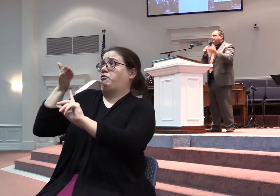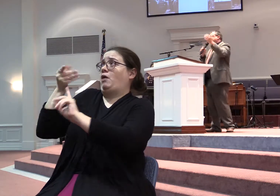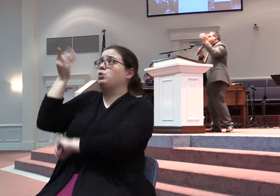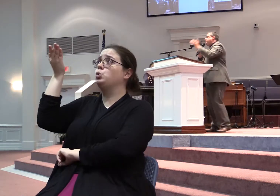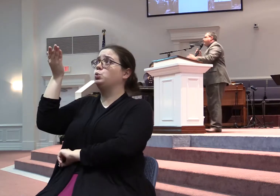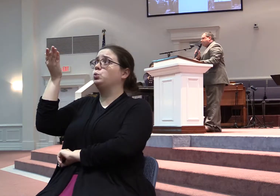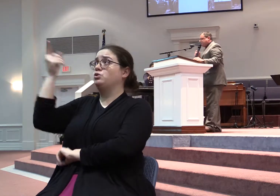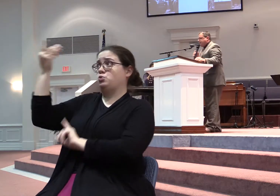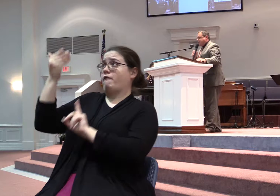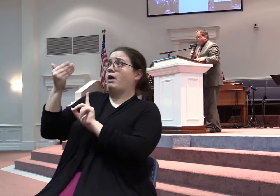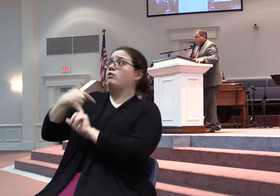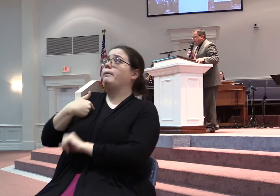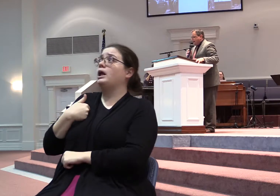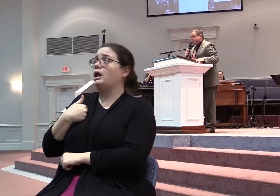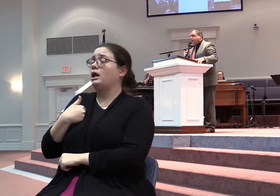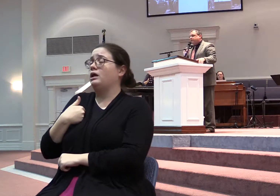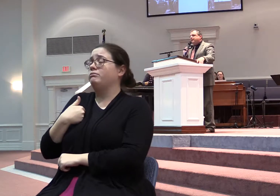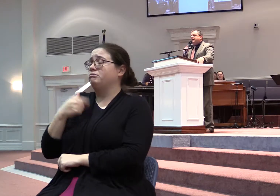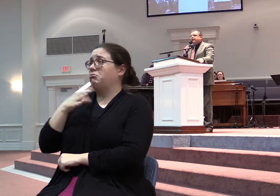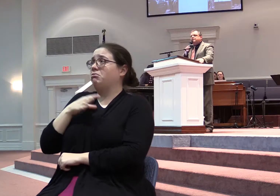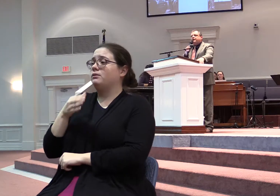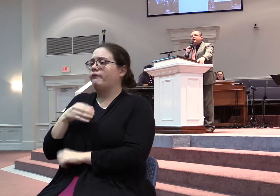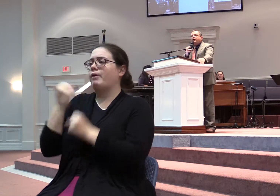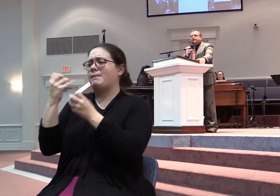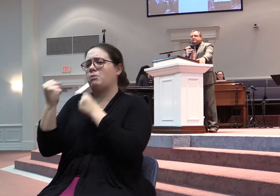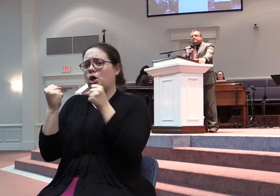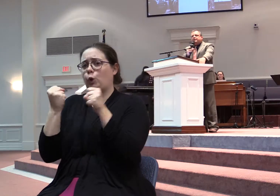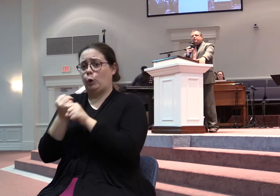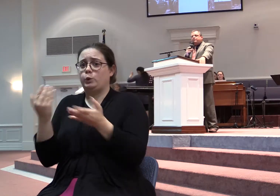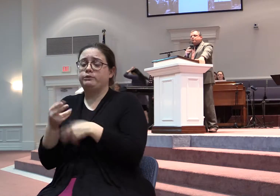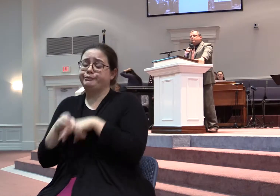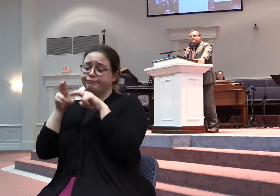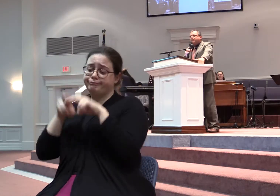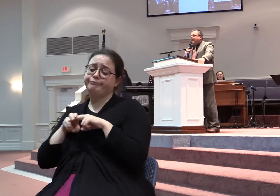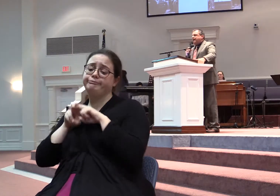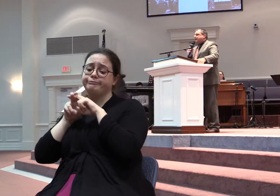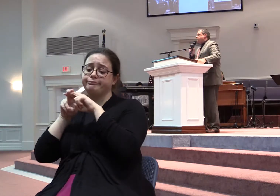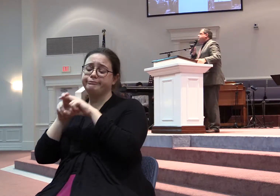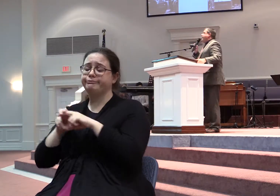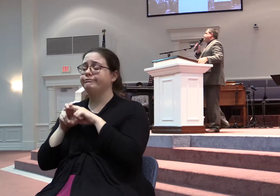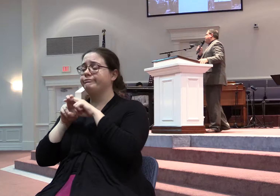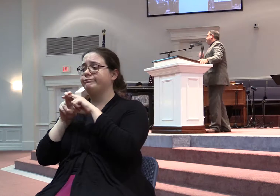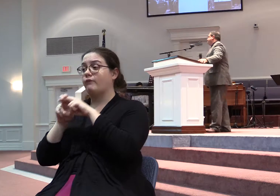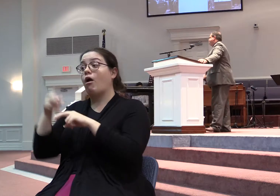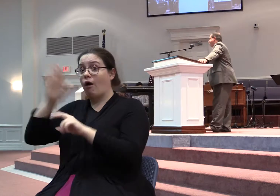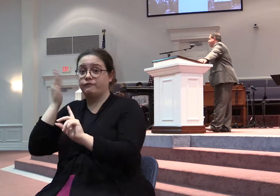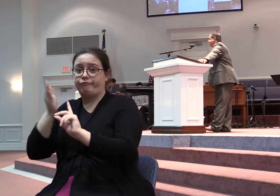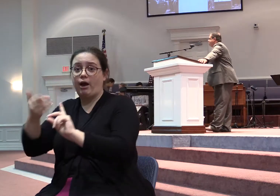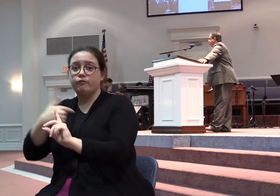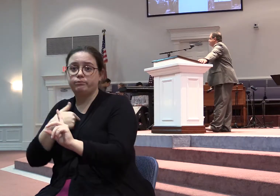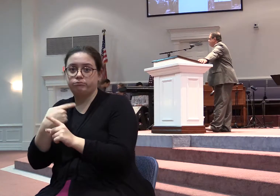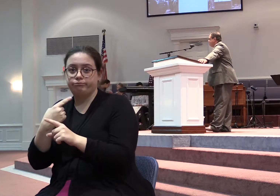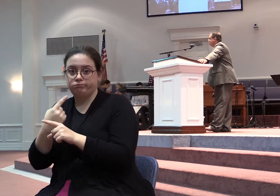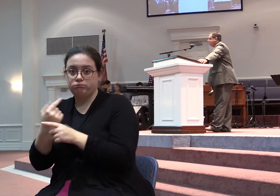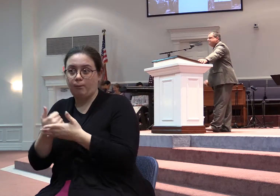you, God, because you've been faithful to me. And so for many years, here I was, just sitting on a pew, and God was faithful.